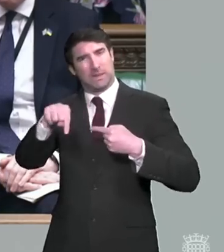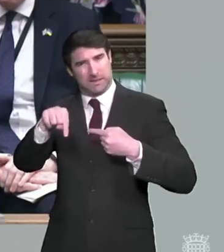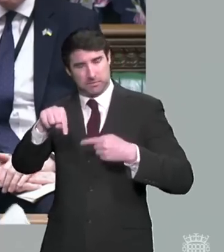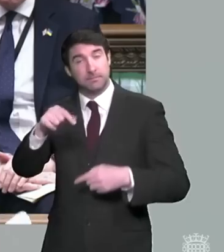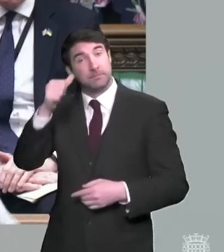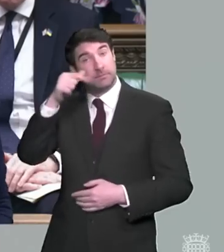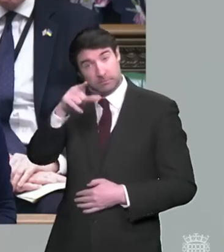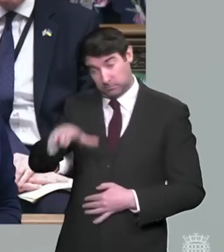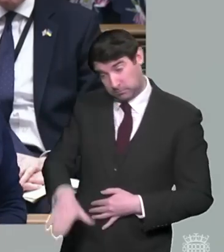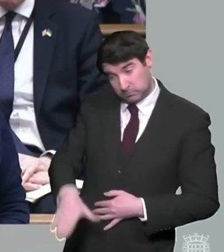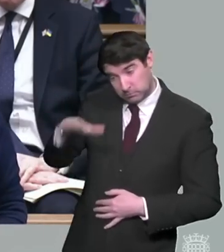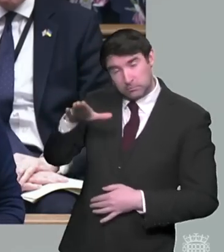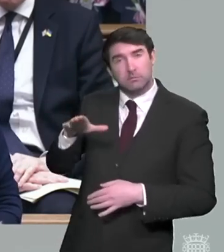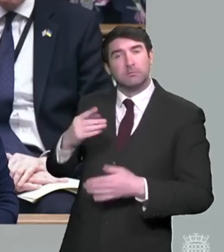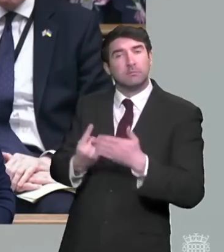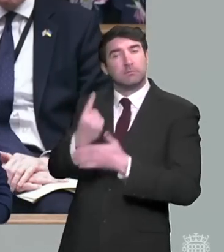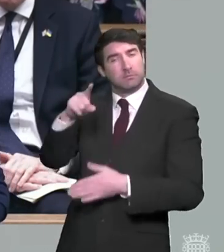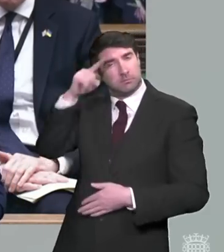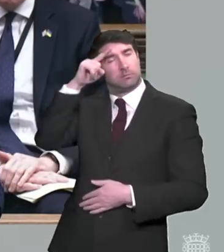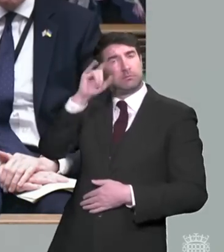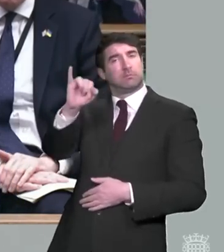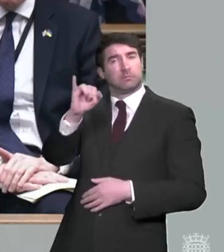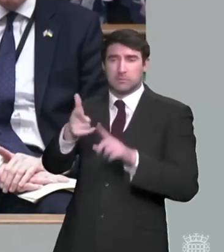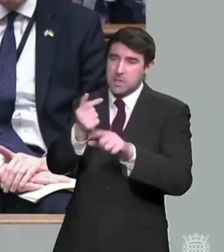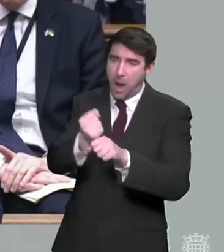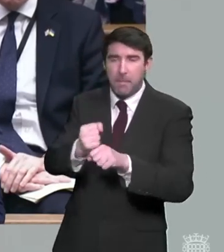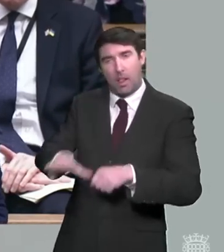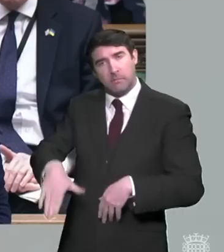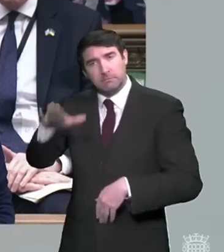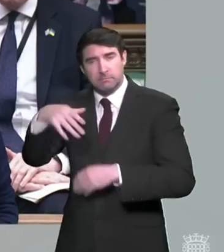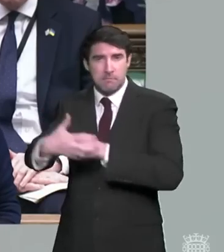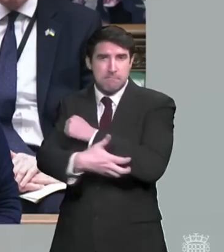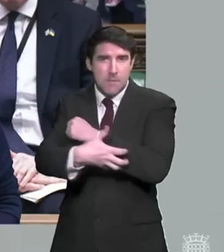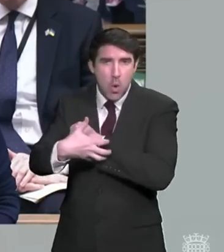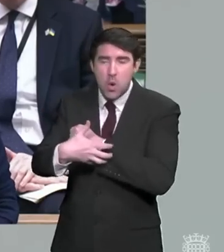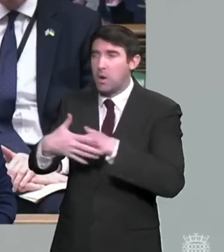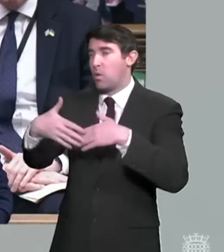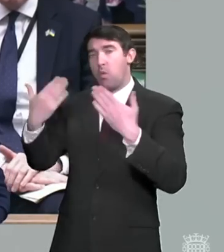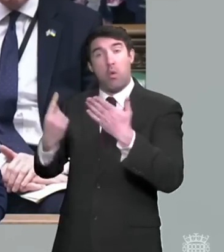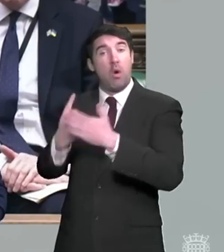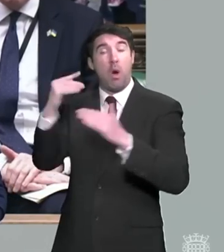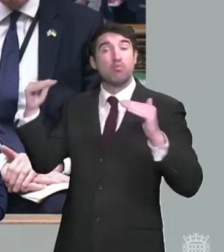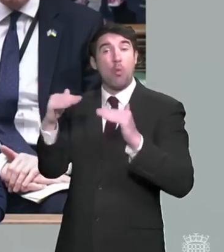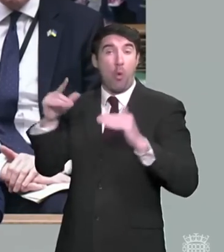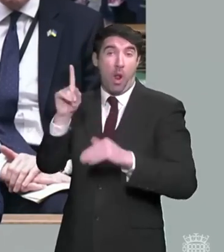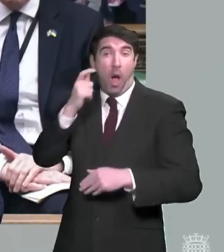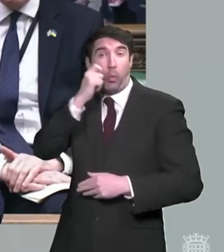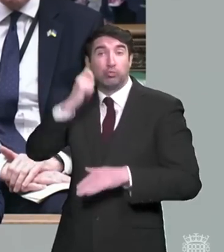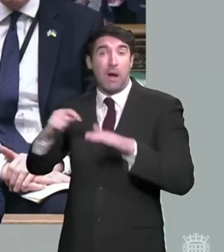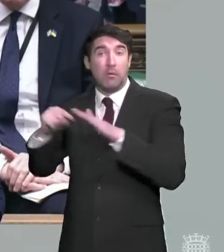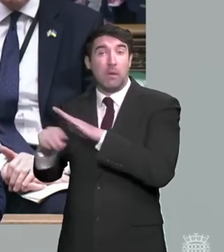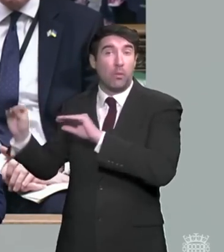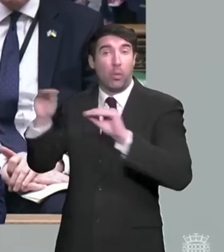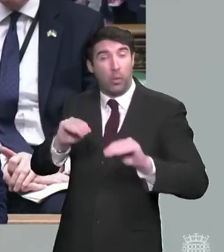that be growing up in poverty in the UK or indeed living through the horrors of war in the Ukraine, can have a lifelong impact on mental